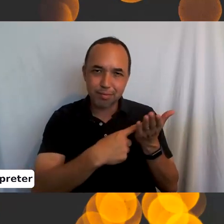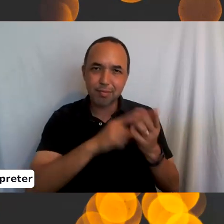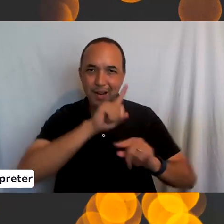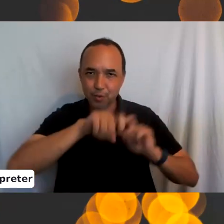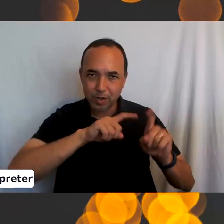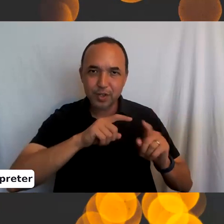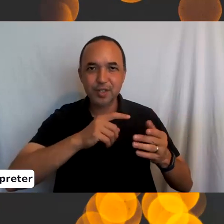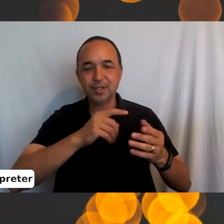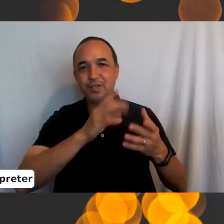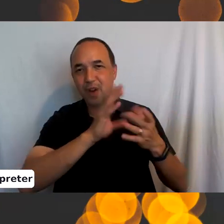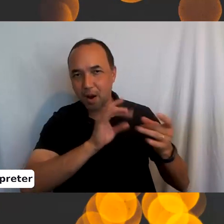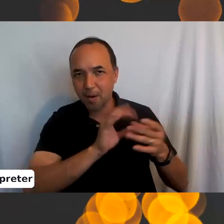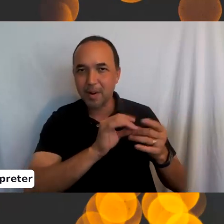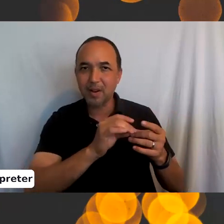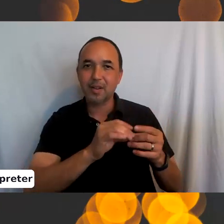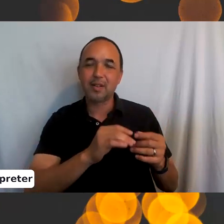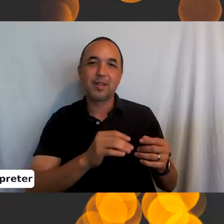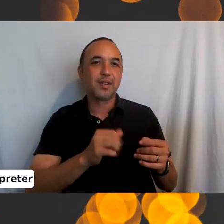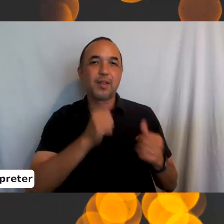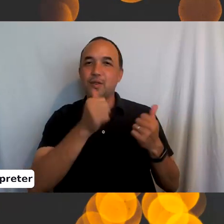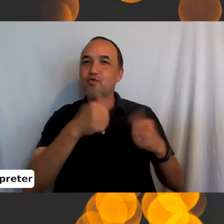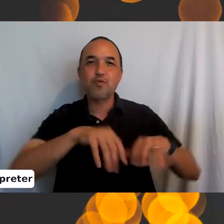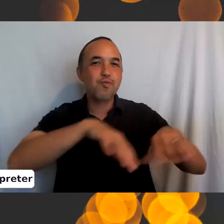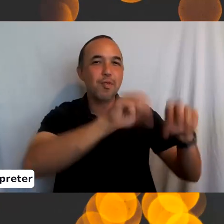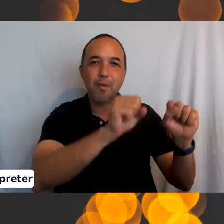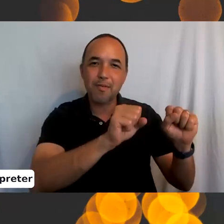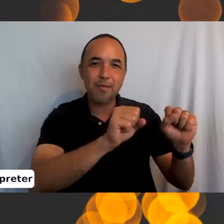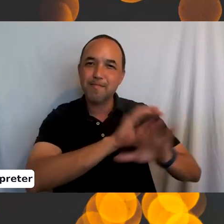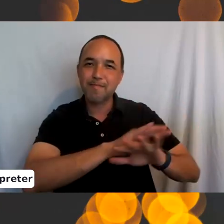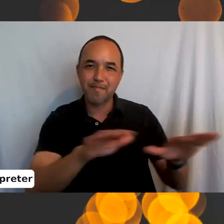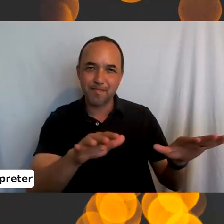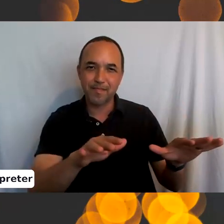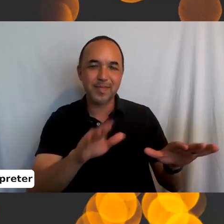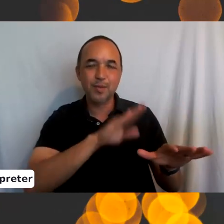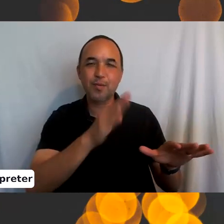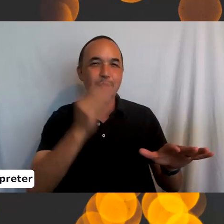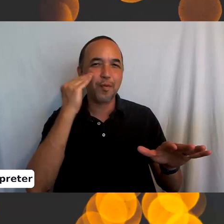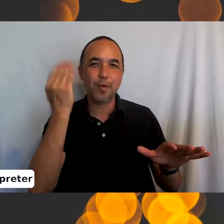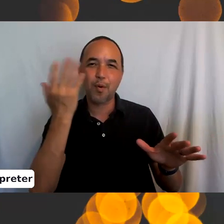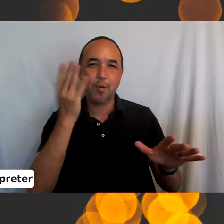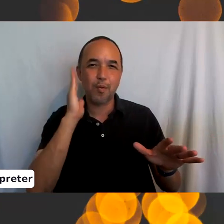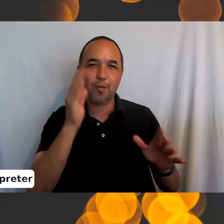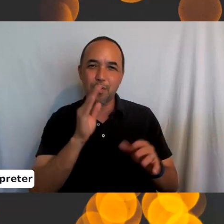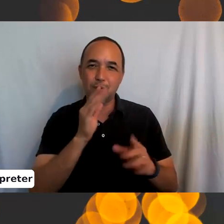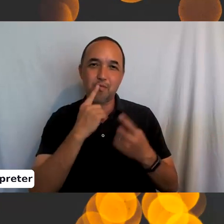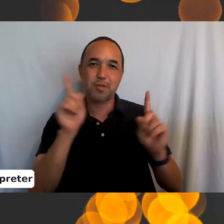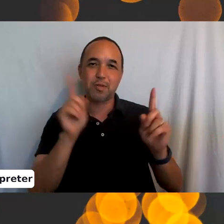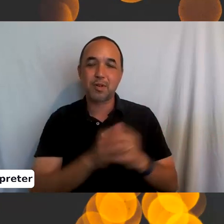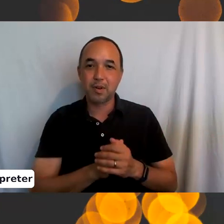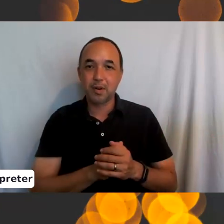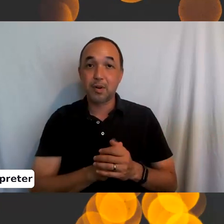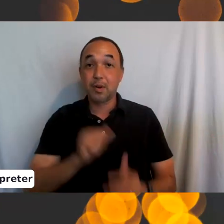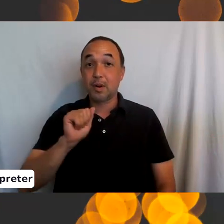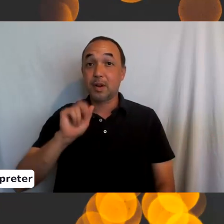cool theory or method of the evening, because you never know what's going to work. Think outside the box. When you're doing EVP sessions,